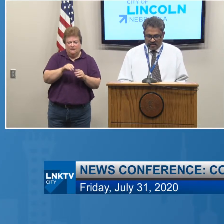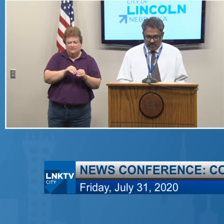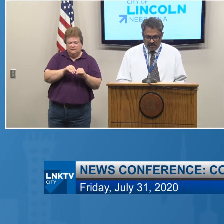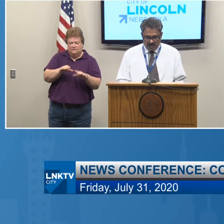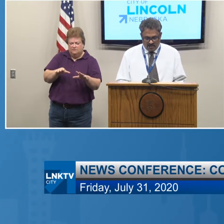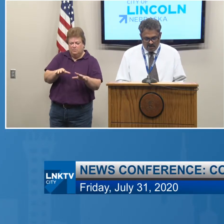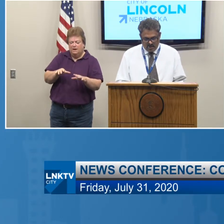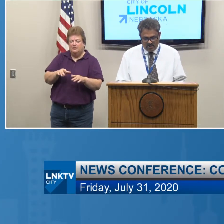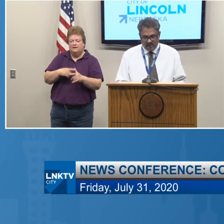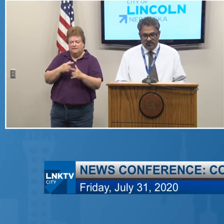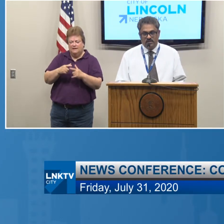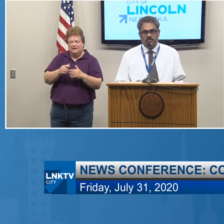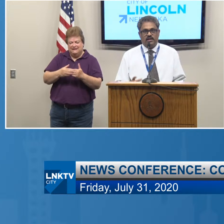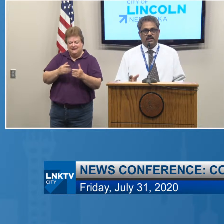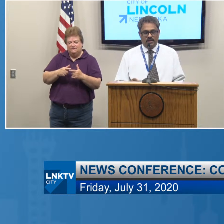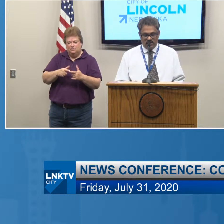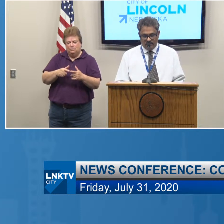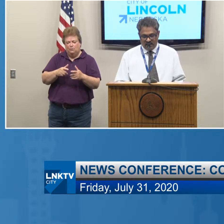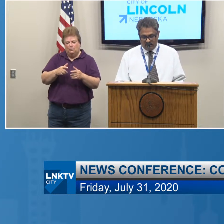contain the